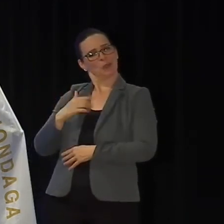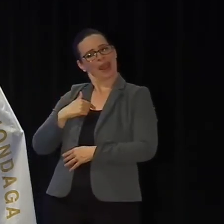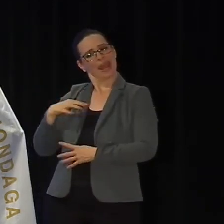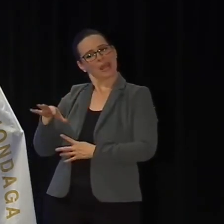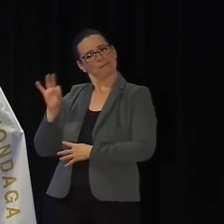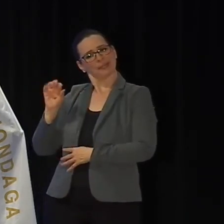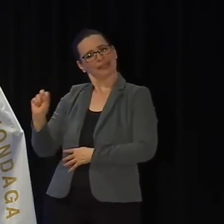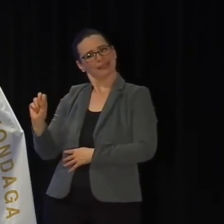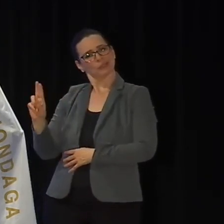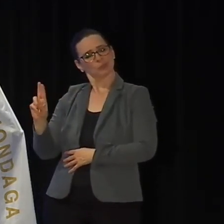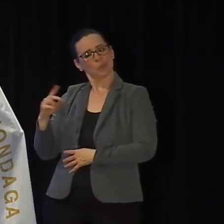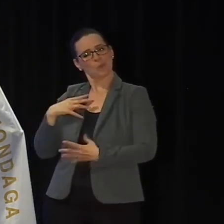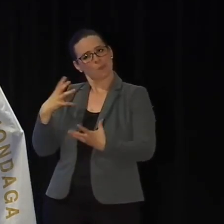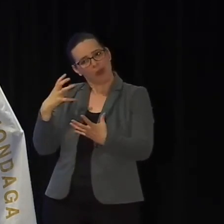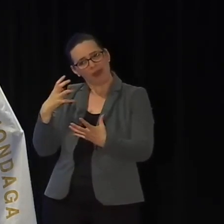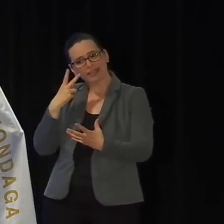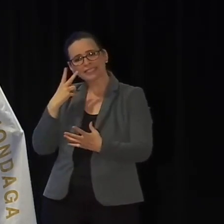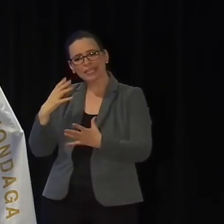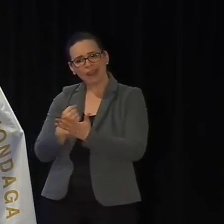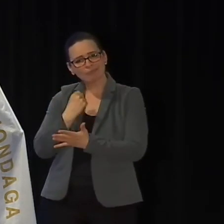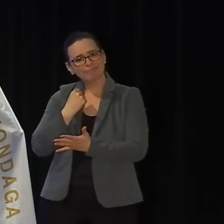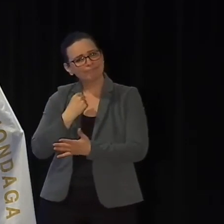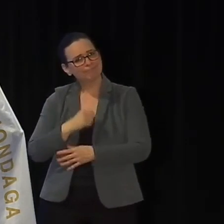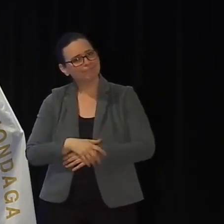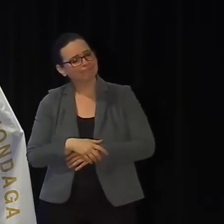yesterday, I think they're going to do just fine.